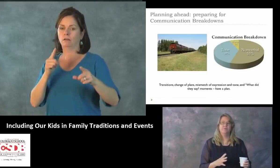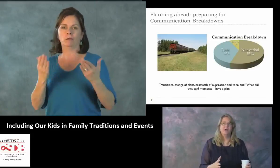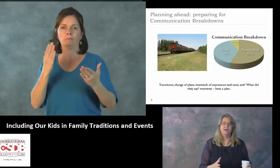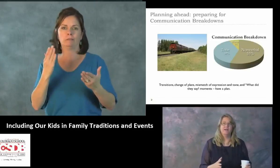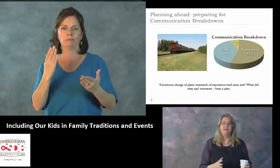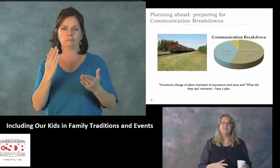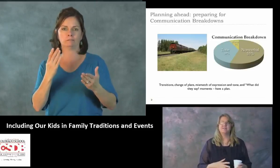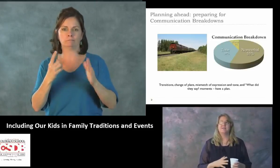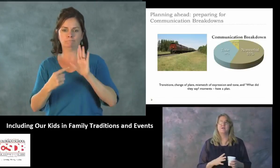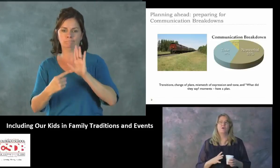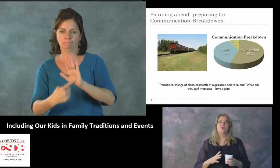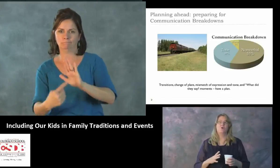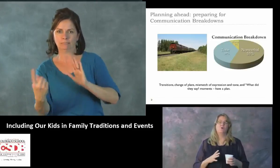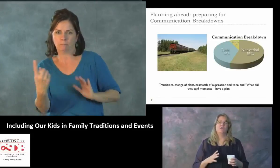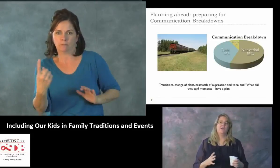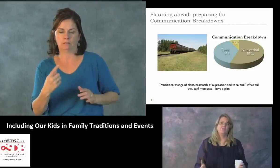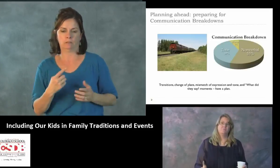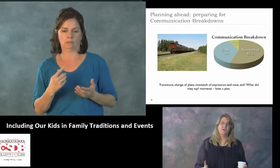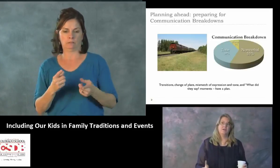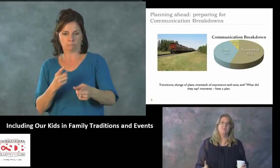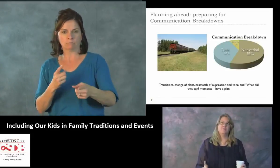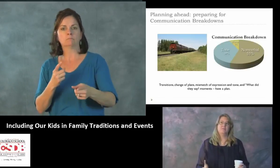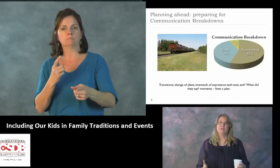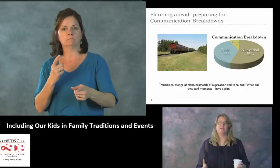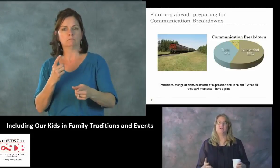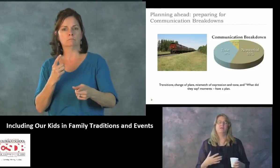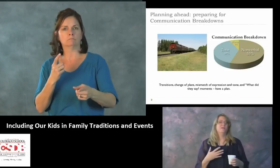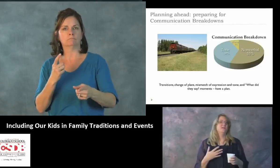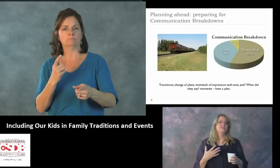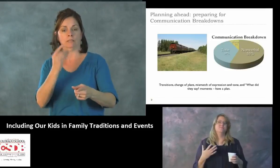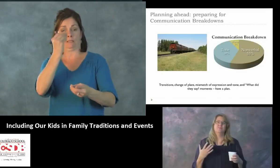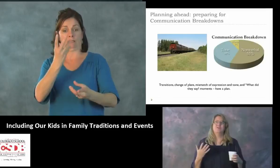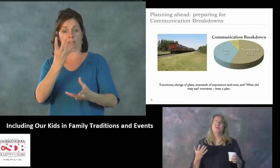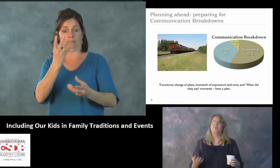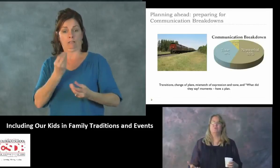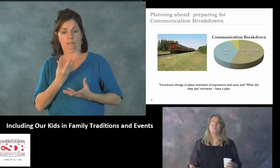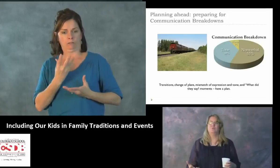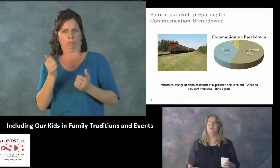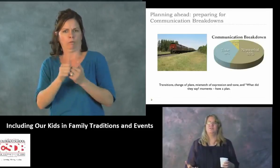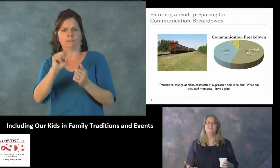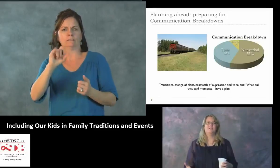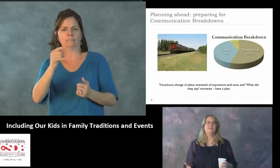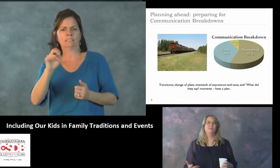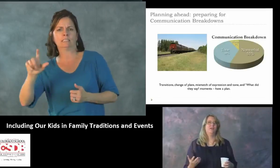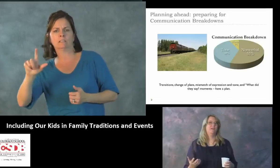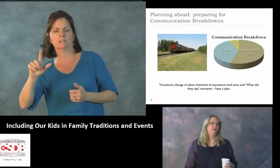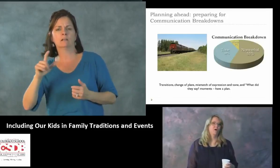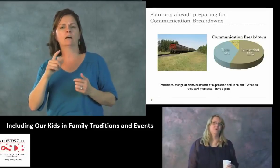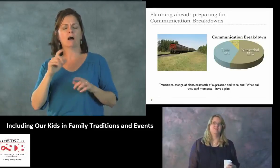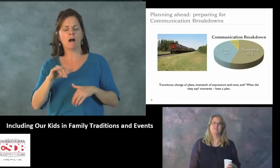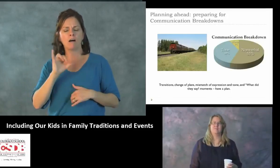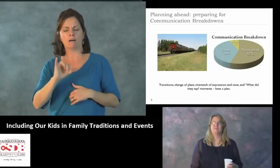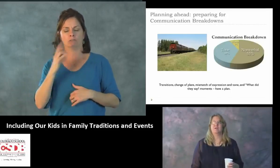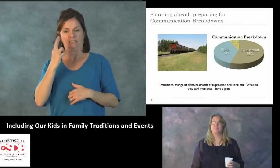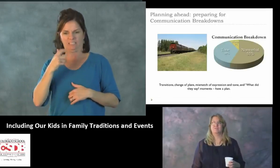them a few highlights or catch back up with them later, because we know realistically, you can't always stop the